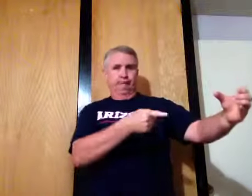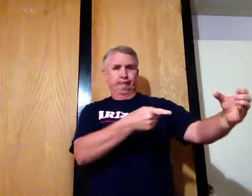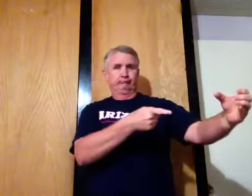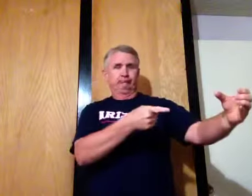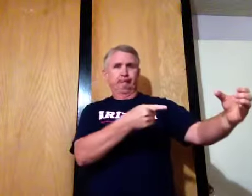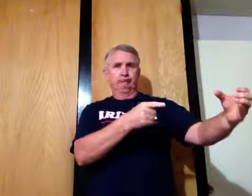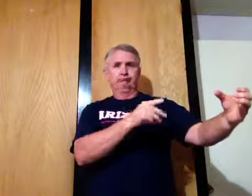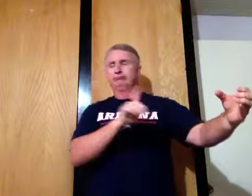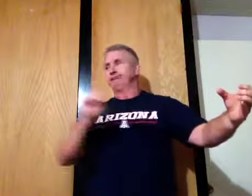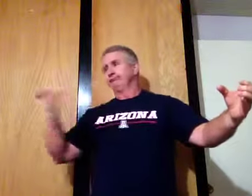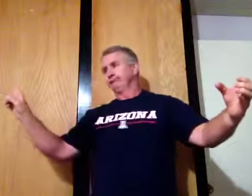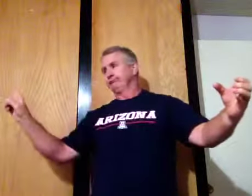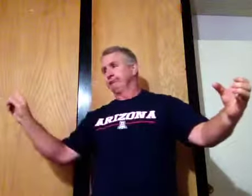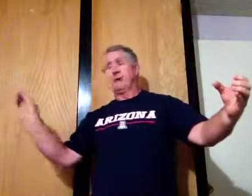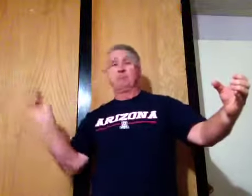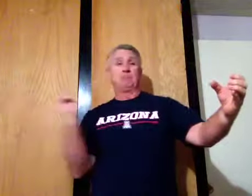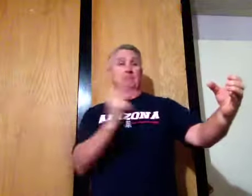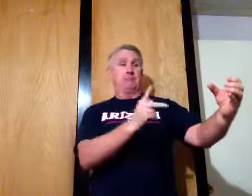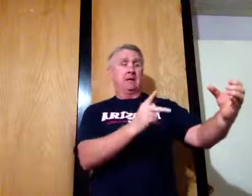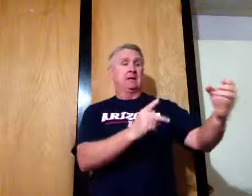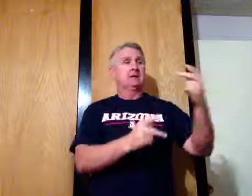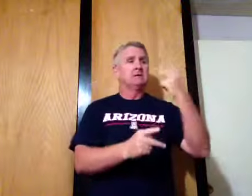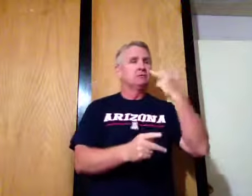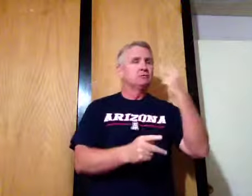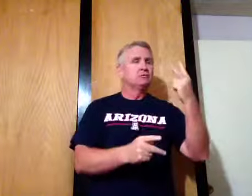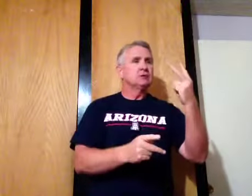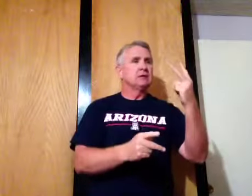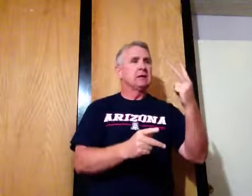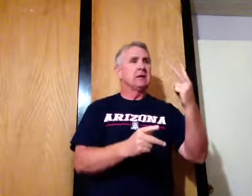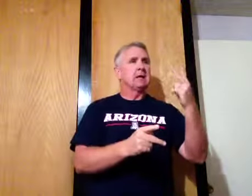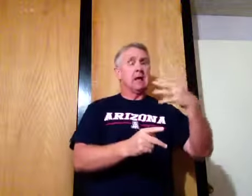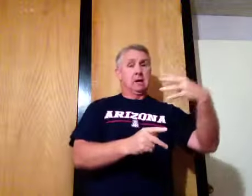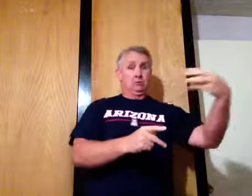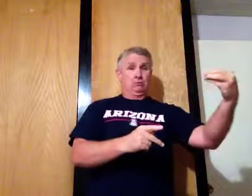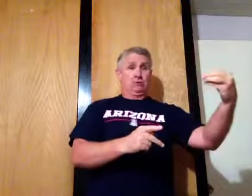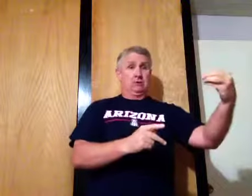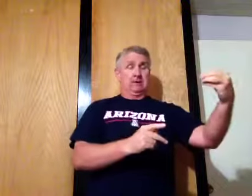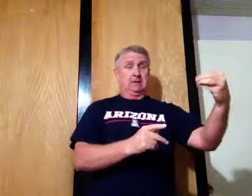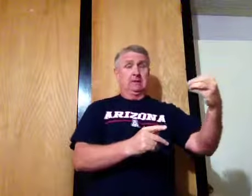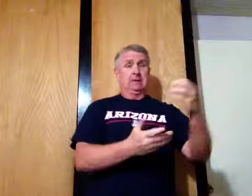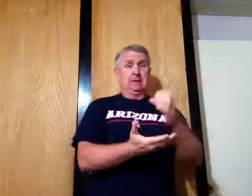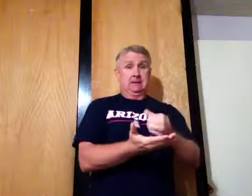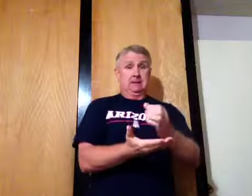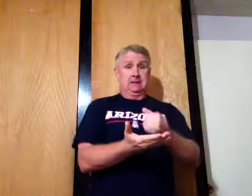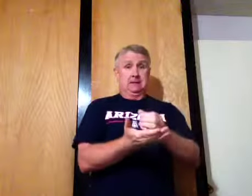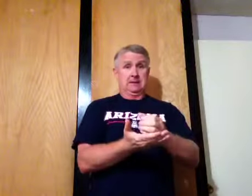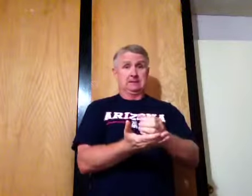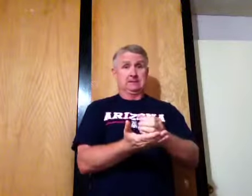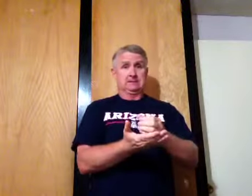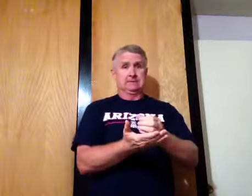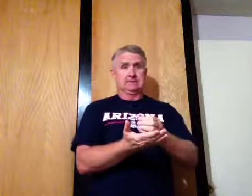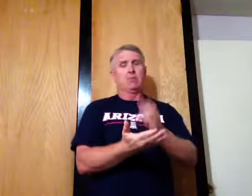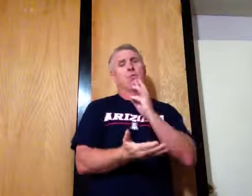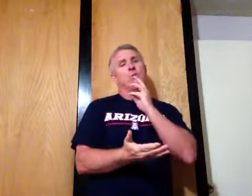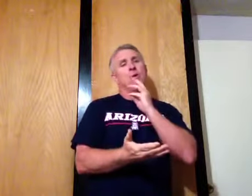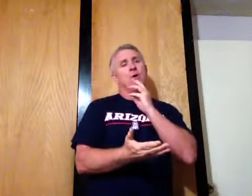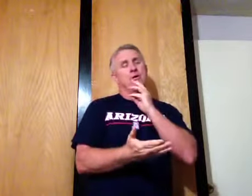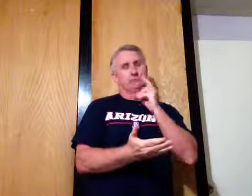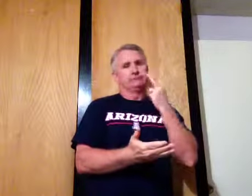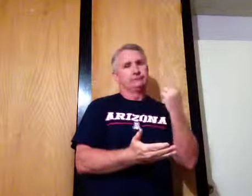back, and then there is moisture all around the outside of it. I did this, we'll do it here in just a little bit. One time I was talking about condensation